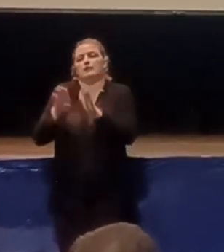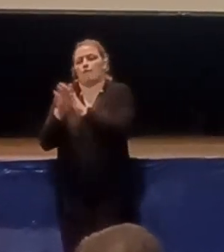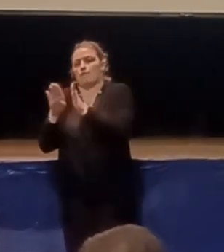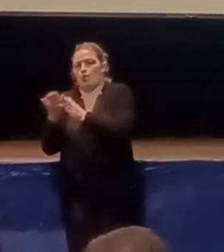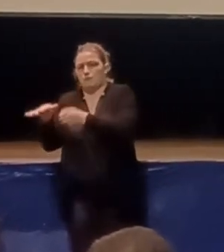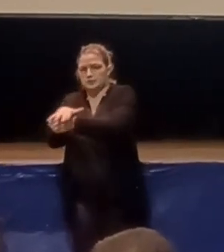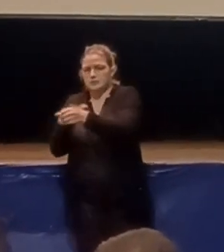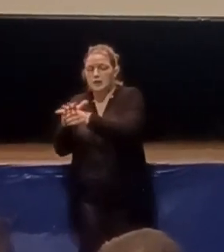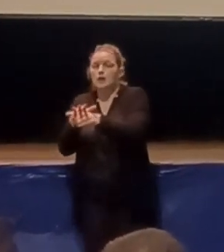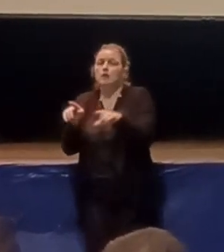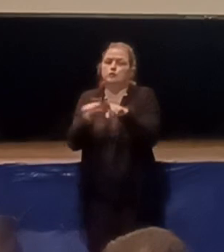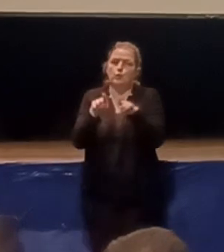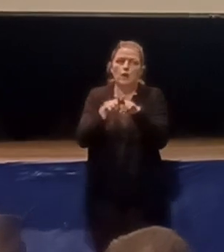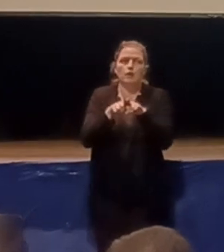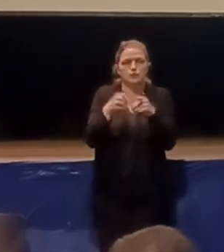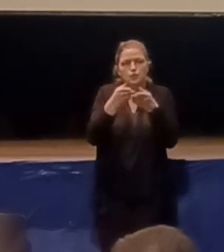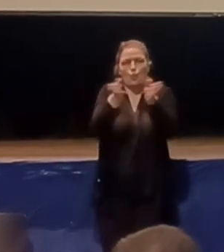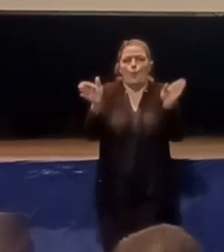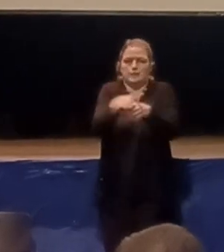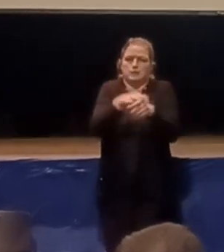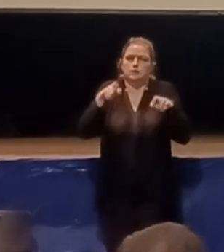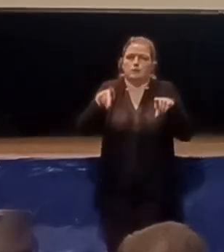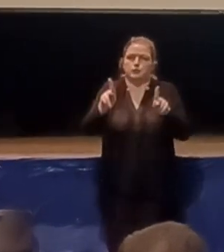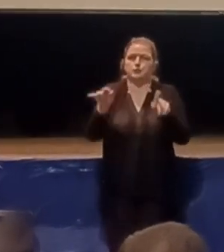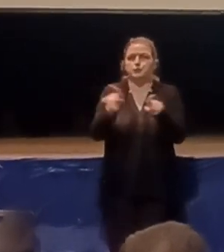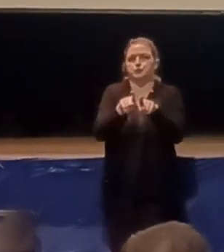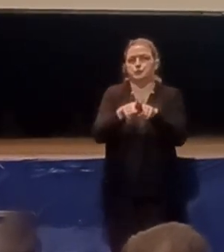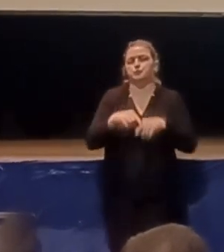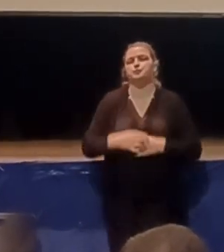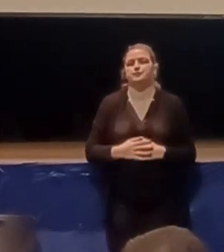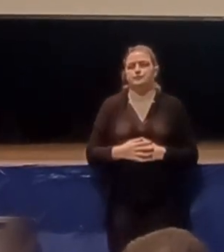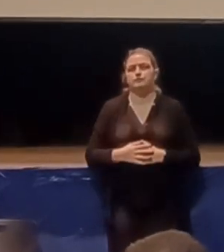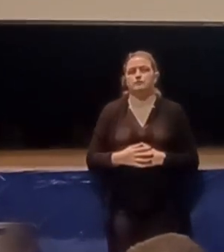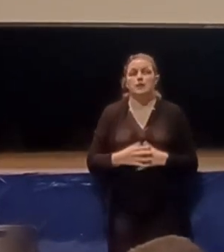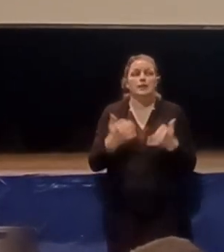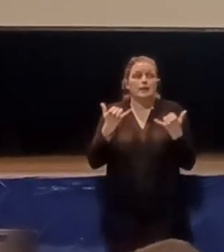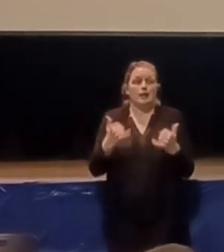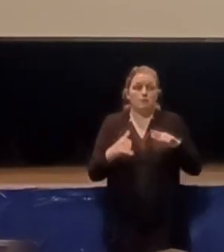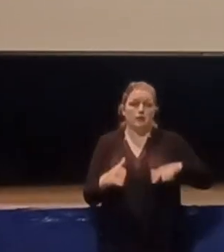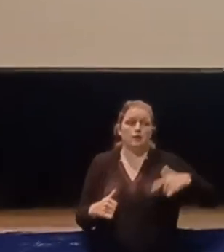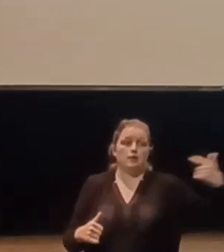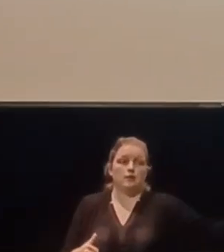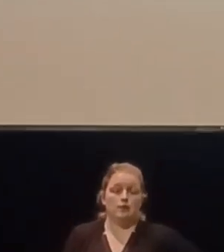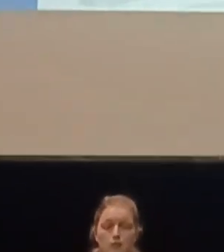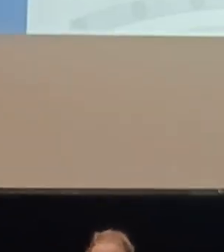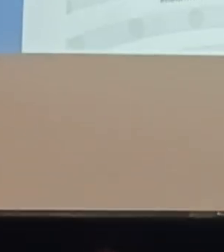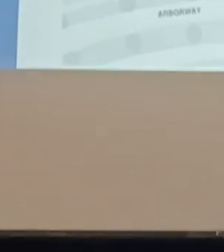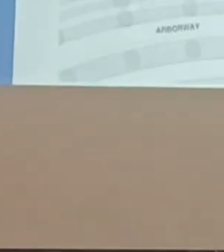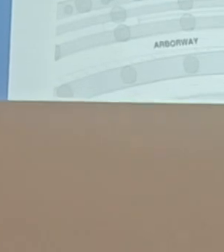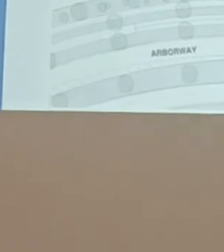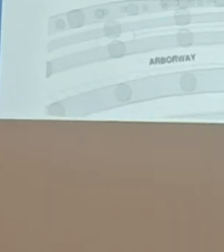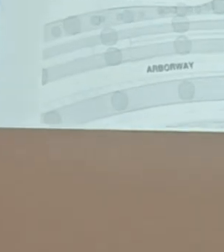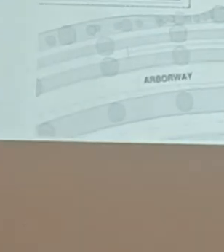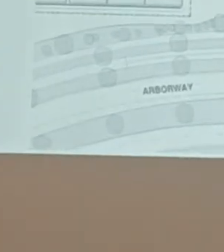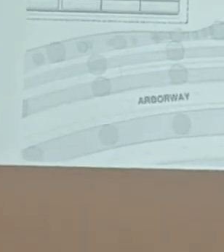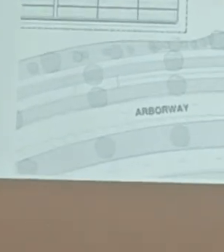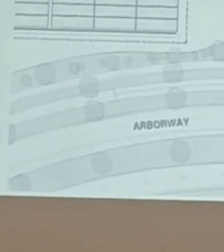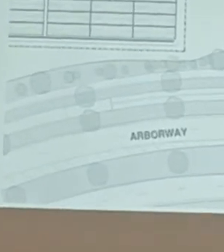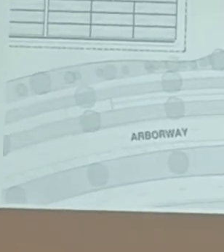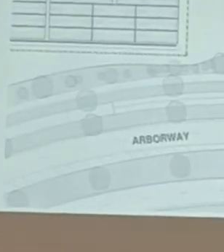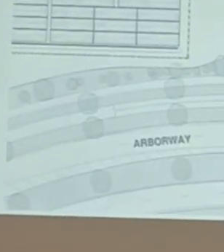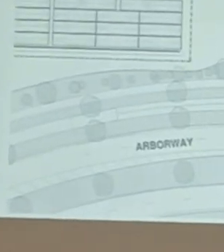site, as well as sort of new open space opportunities. So I'm going to hand it over to Yasha, who's going to chat a little bit about this public works